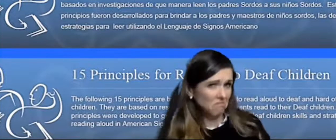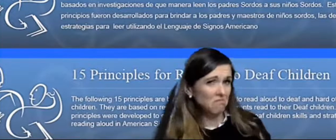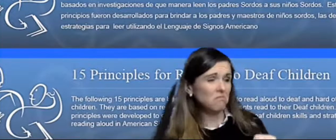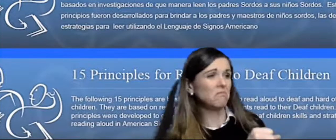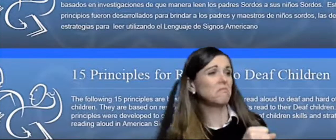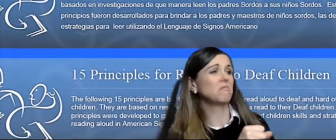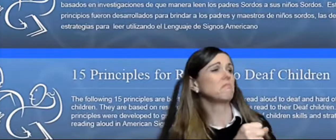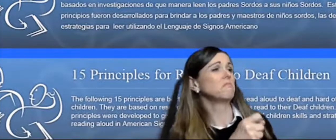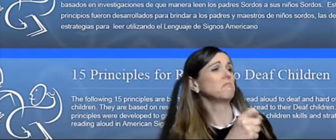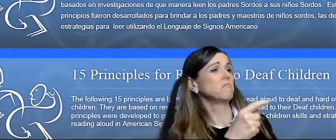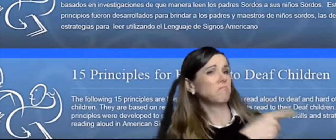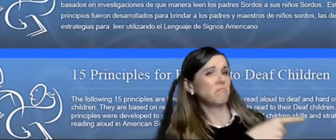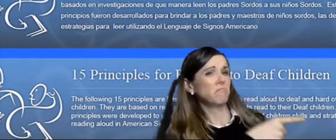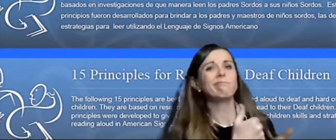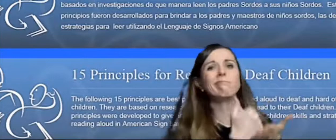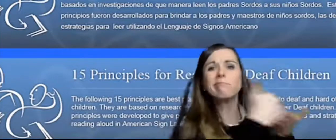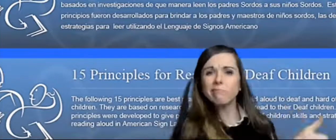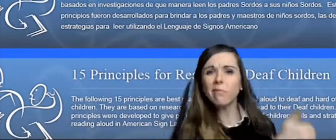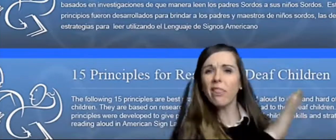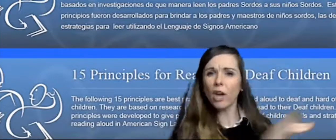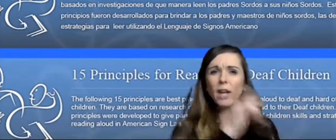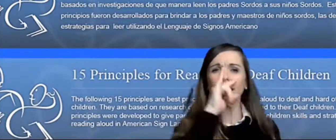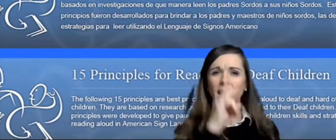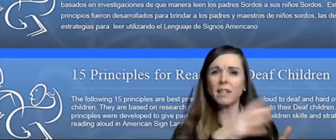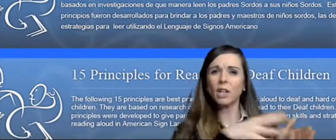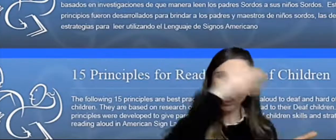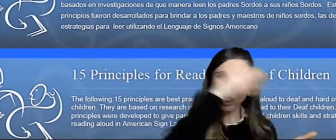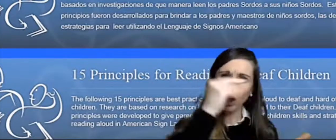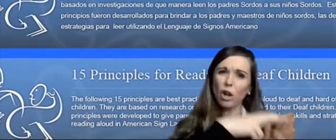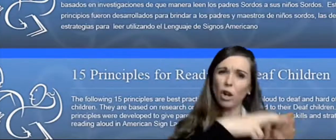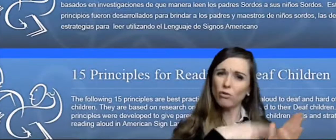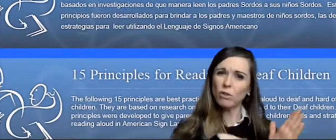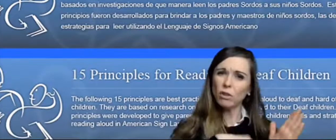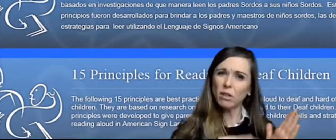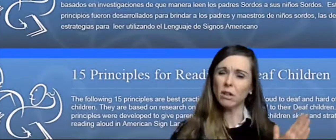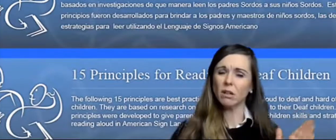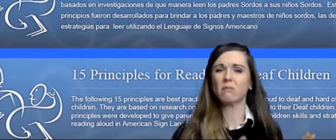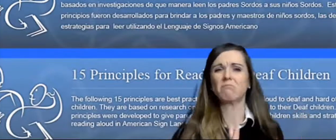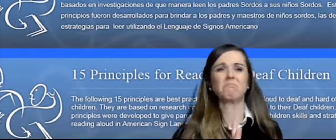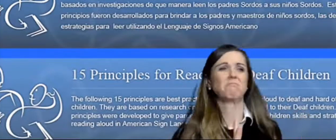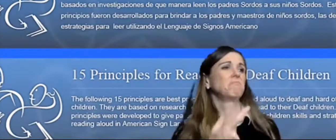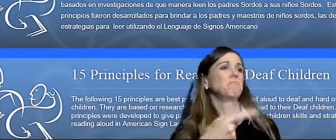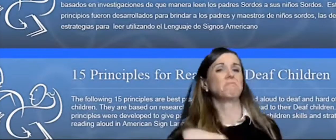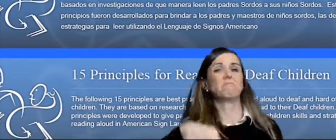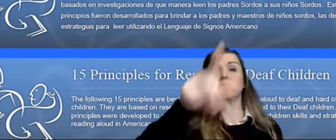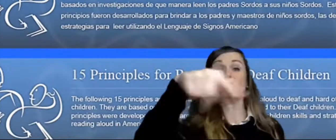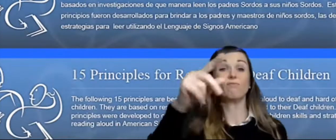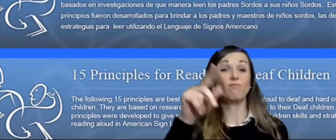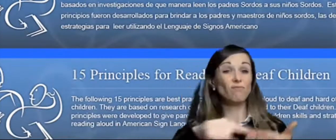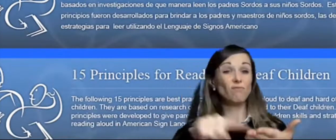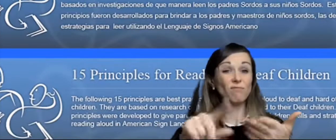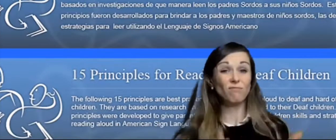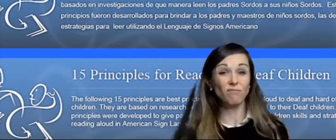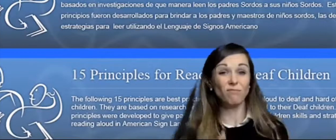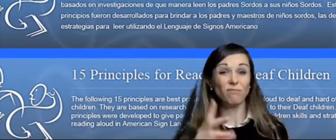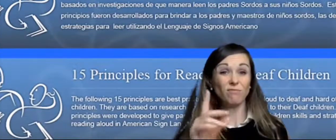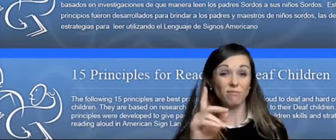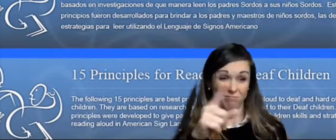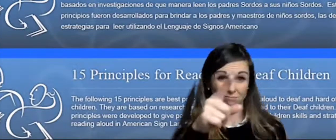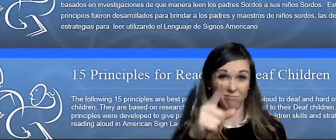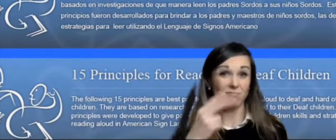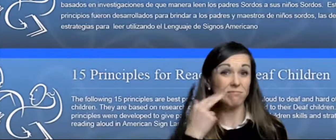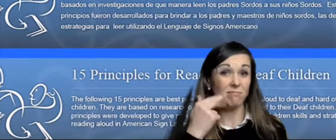There's some really great different strategies that have been noted and researched that really help those children learn to read.